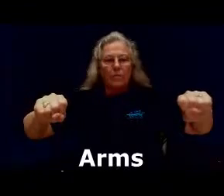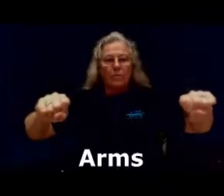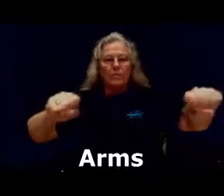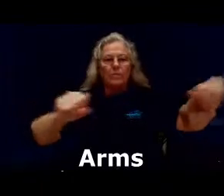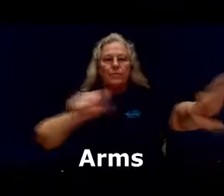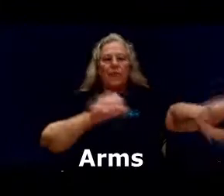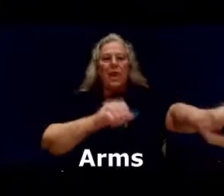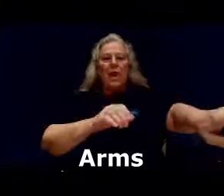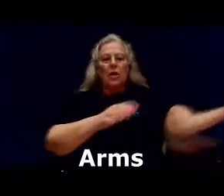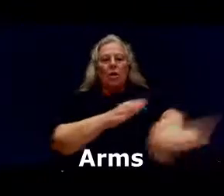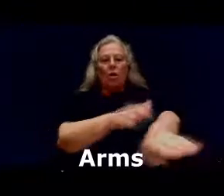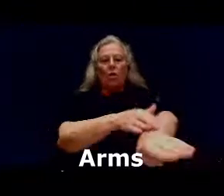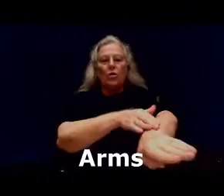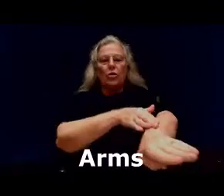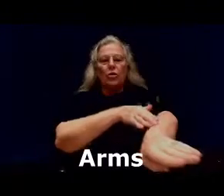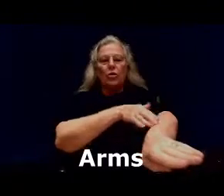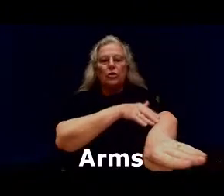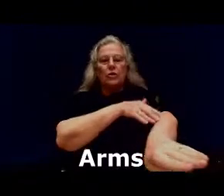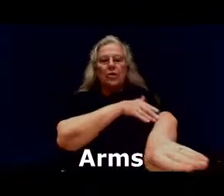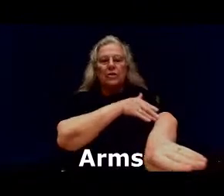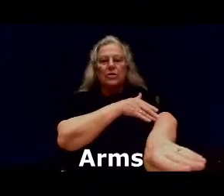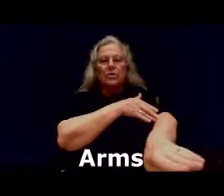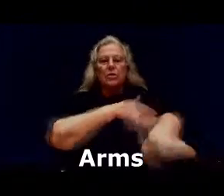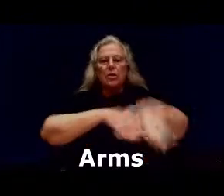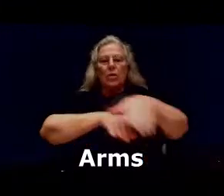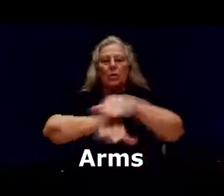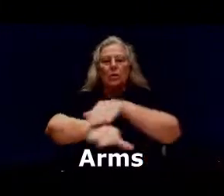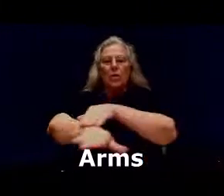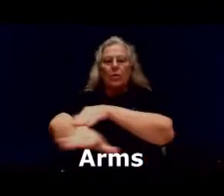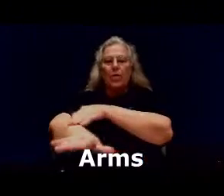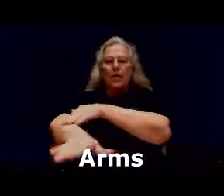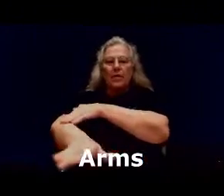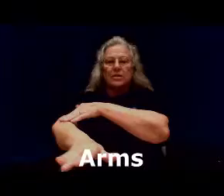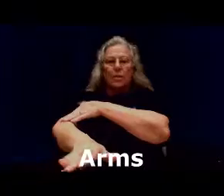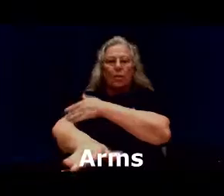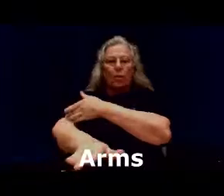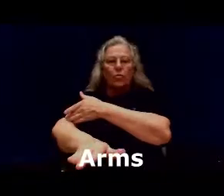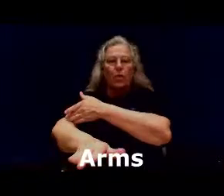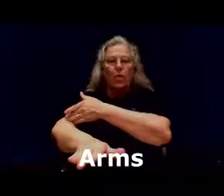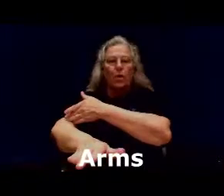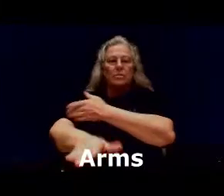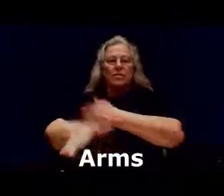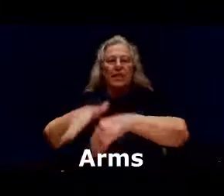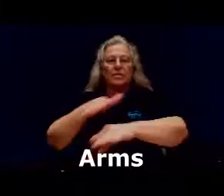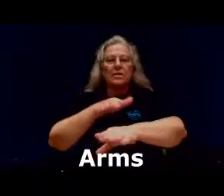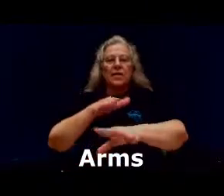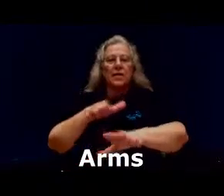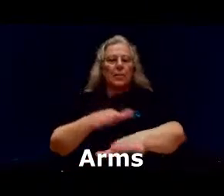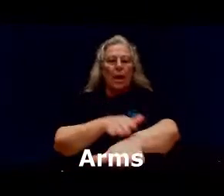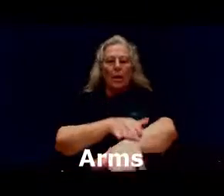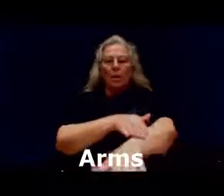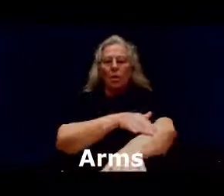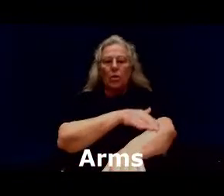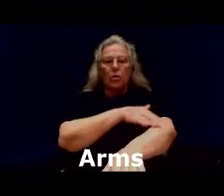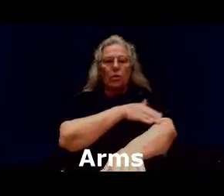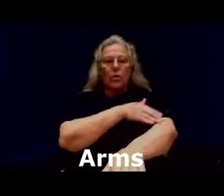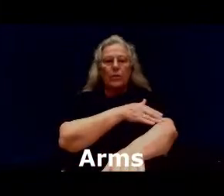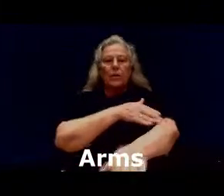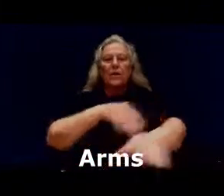Arms, all you're going to do is to rub your hands up both arms. It's any body part you're going to be